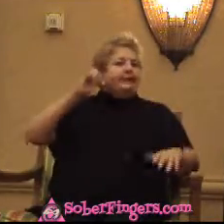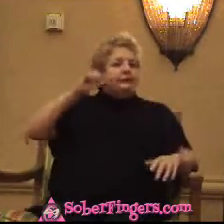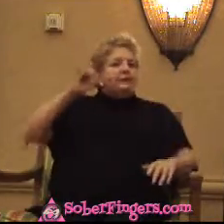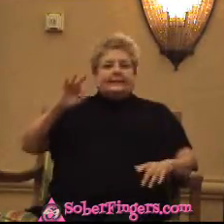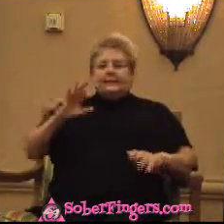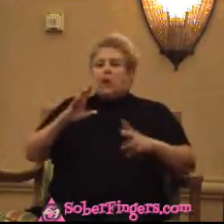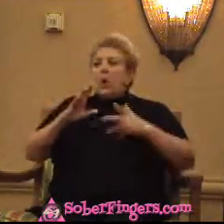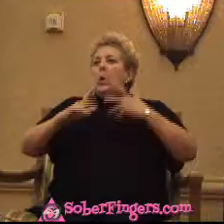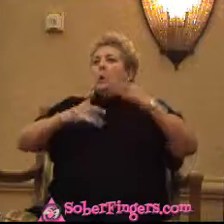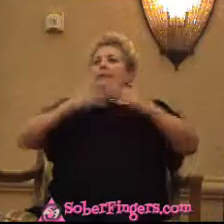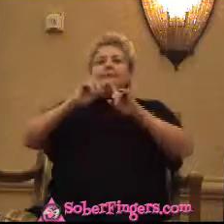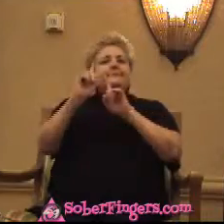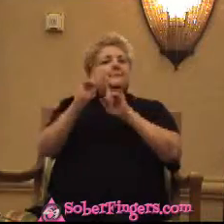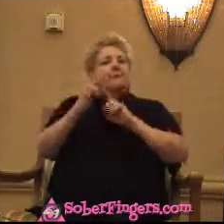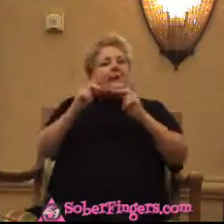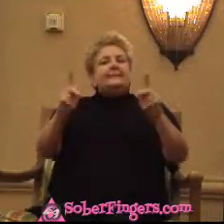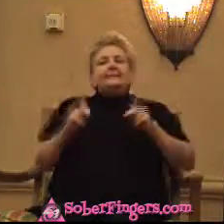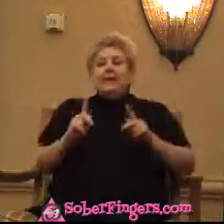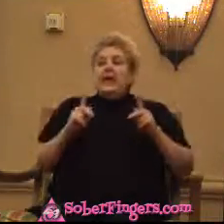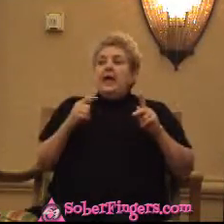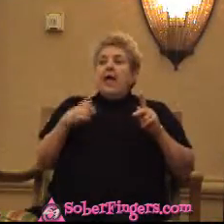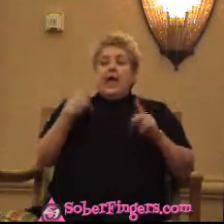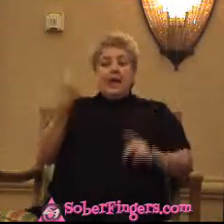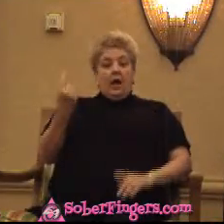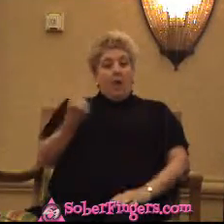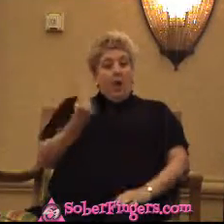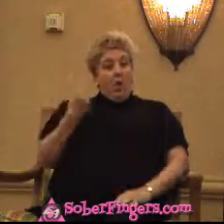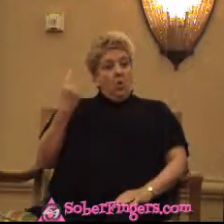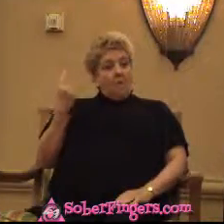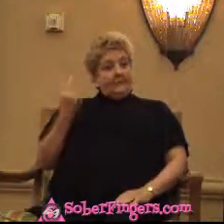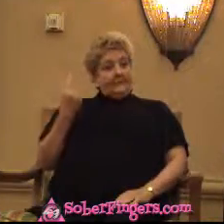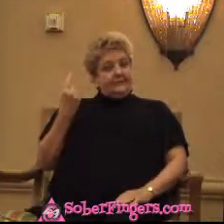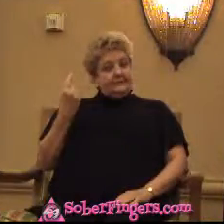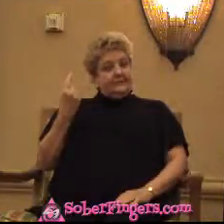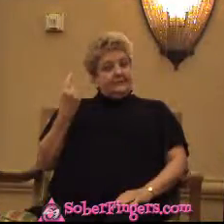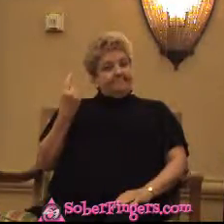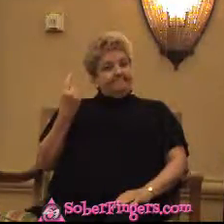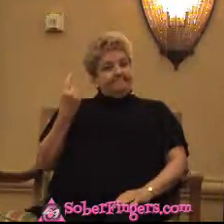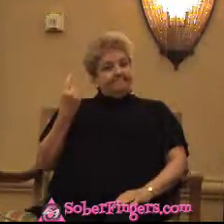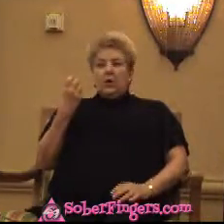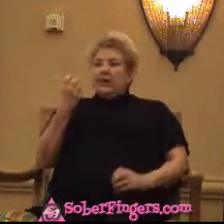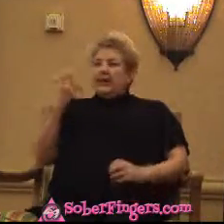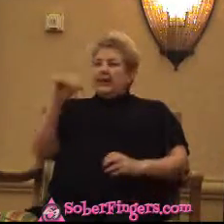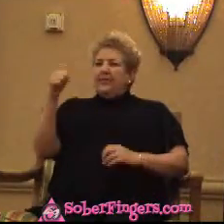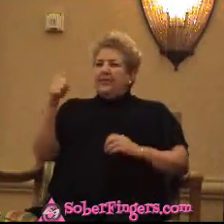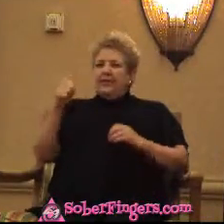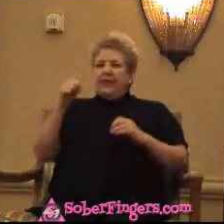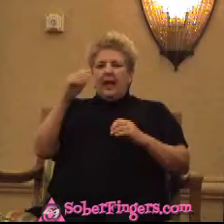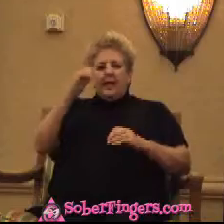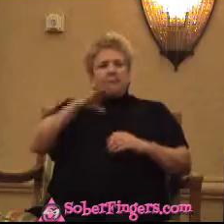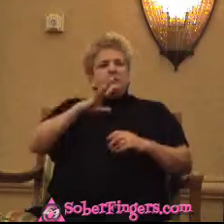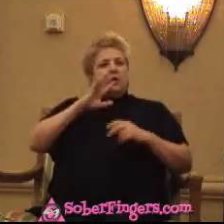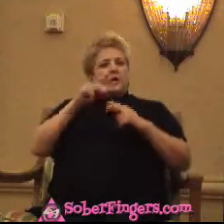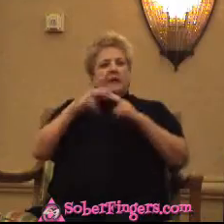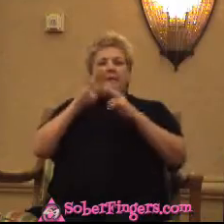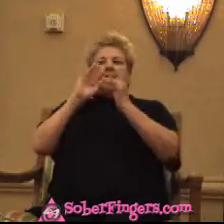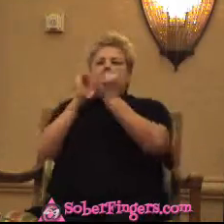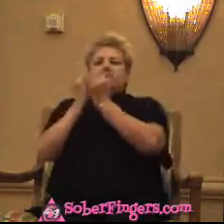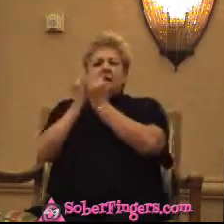like that. And I always was kind of a lot of other guys talk about being isolated. I was not isolated, I had friends. I was kind of the leader of